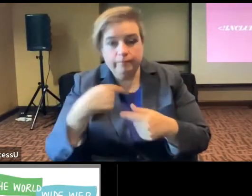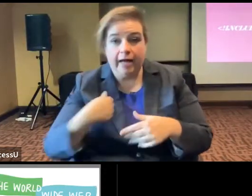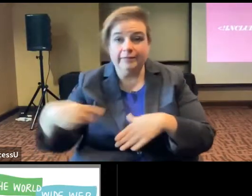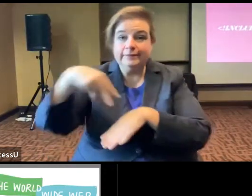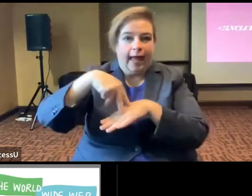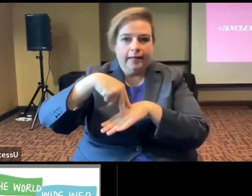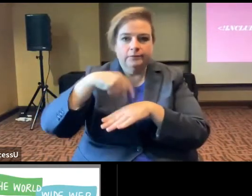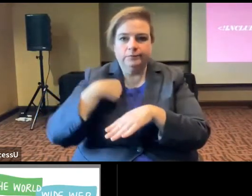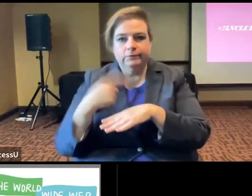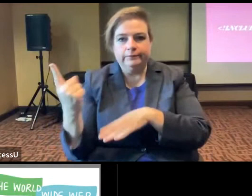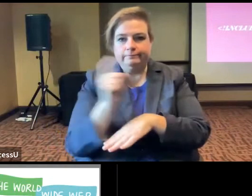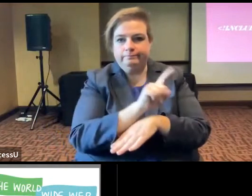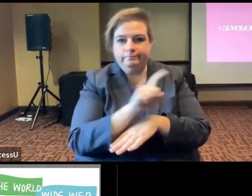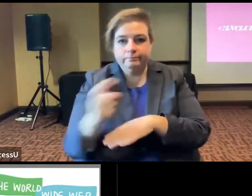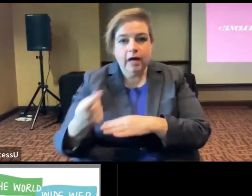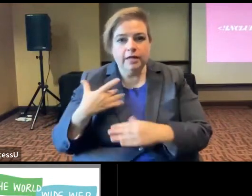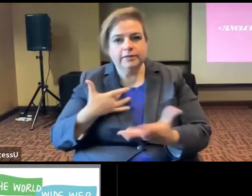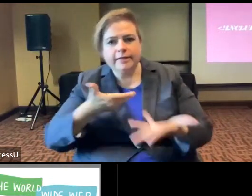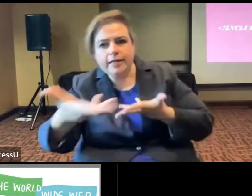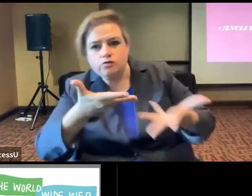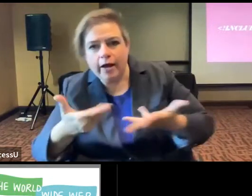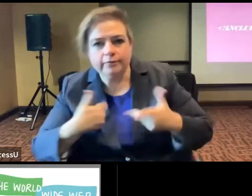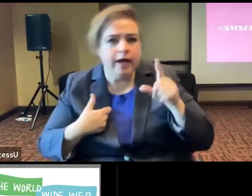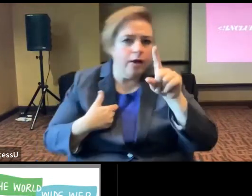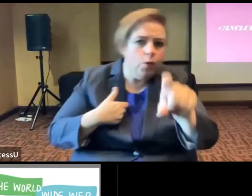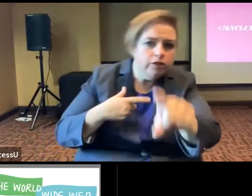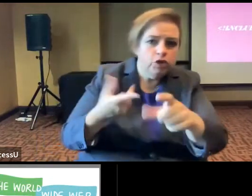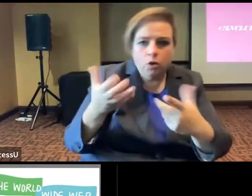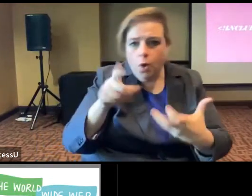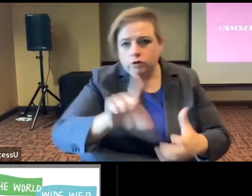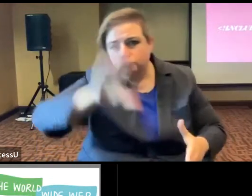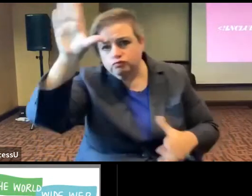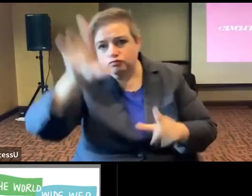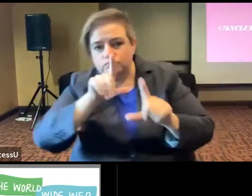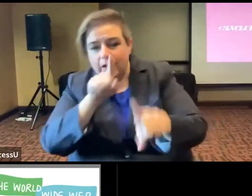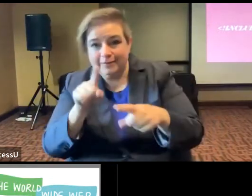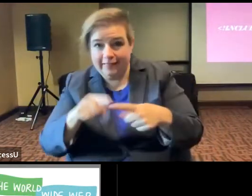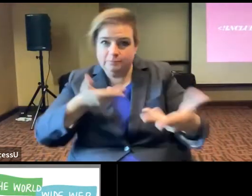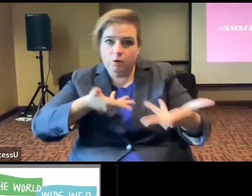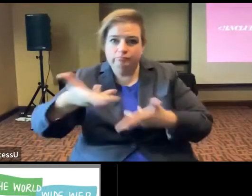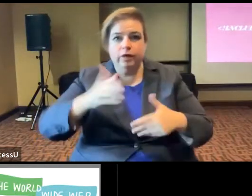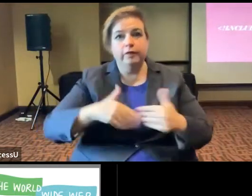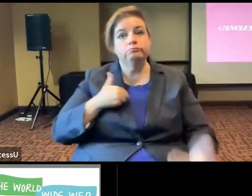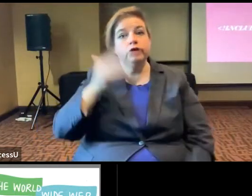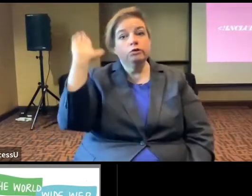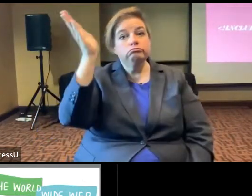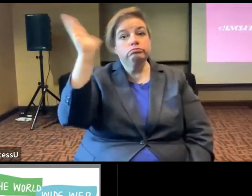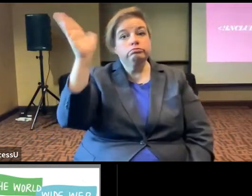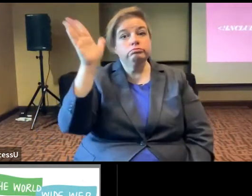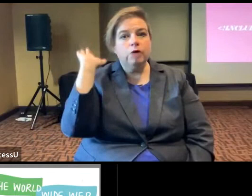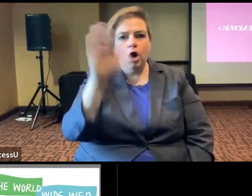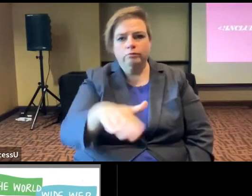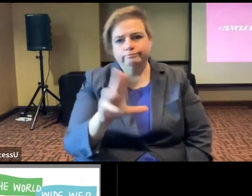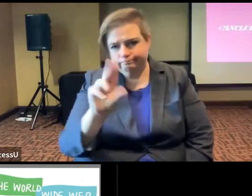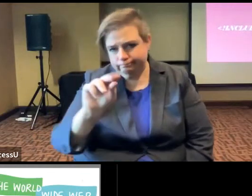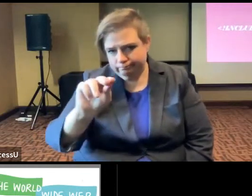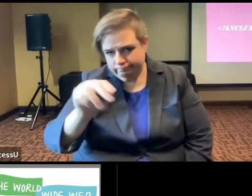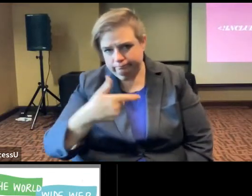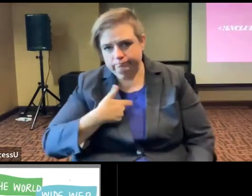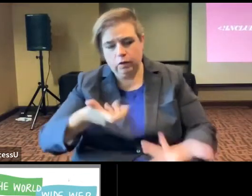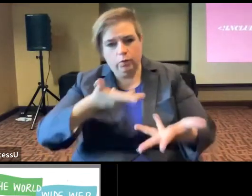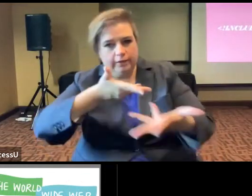to interact and ask questions and ask response. So this is more of an interactive presentation.